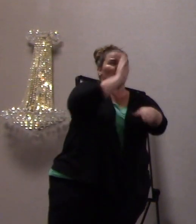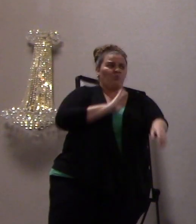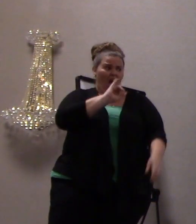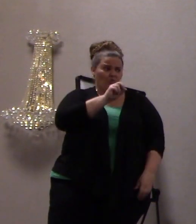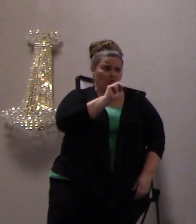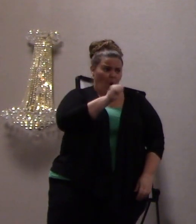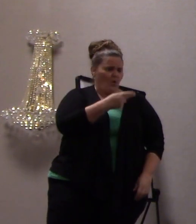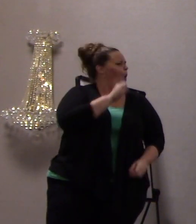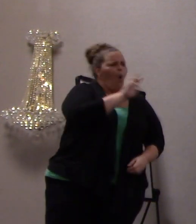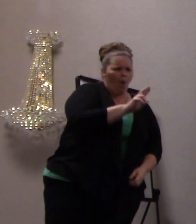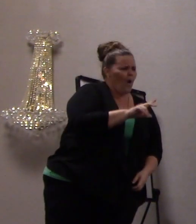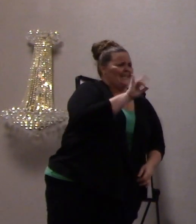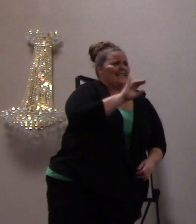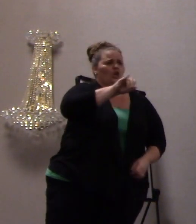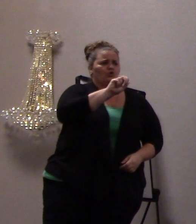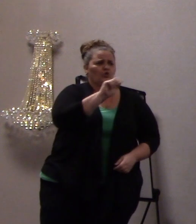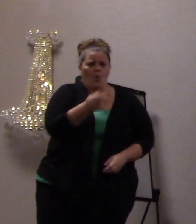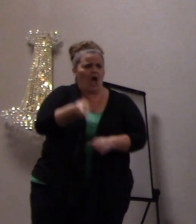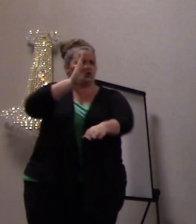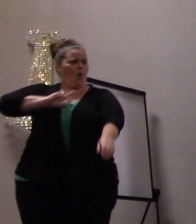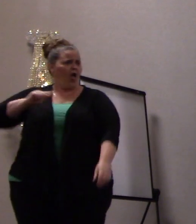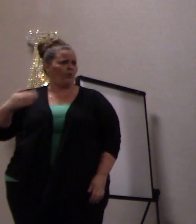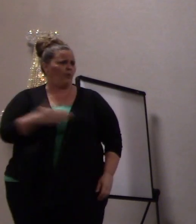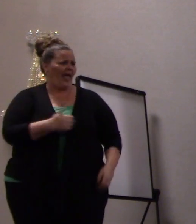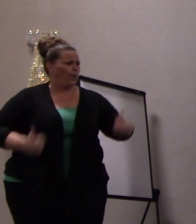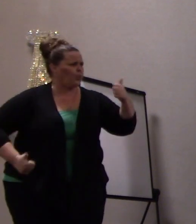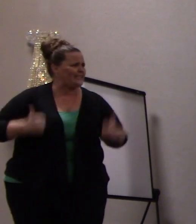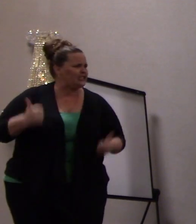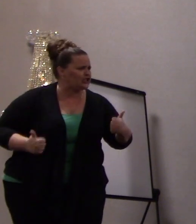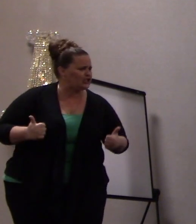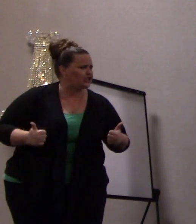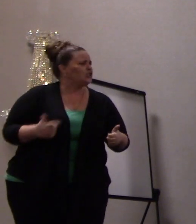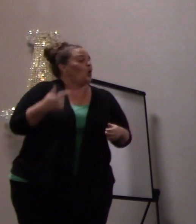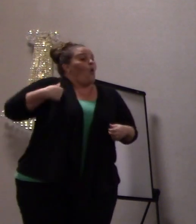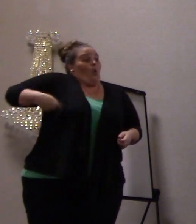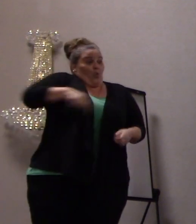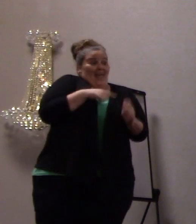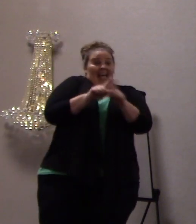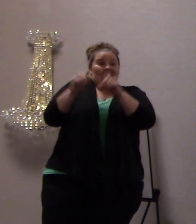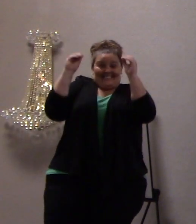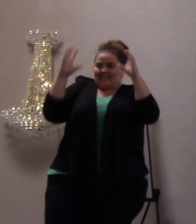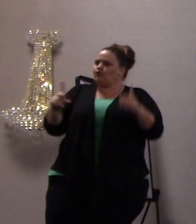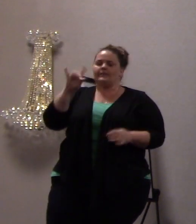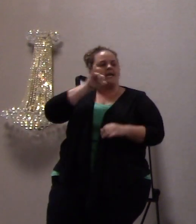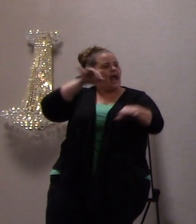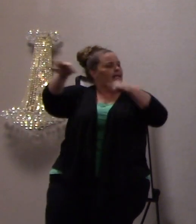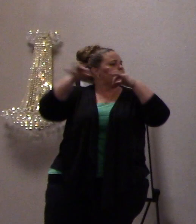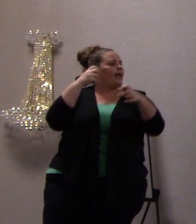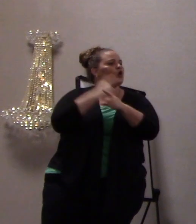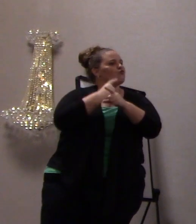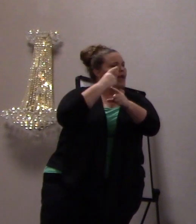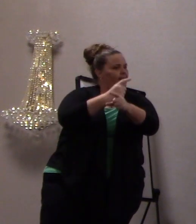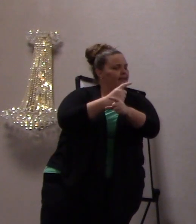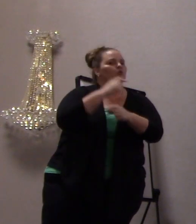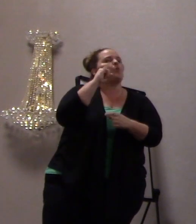whale. And it's just simply because we as teachers did not explain it correctly. And so that's